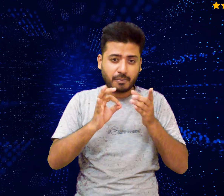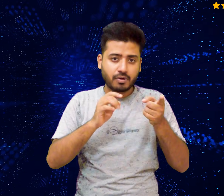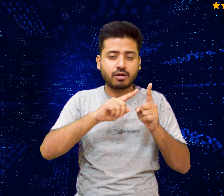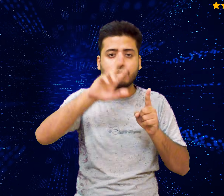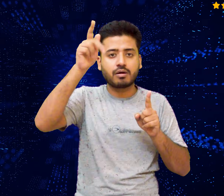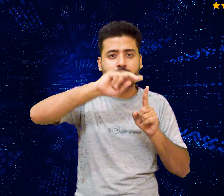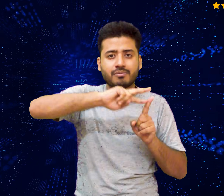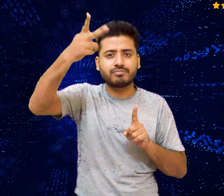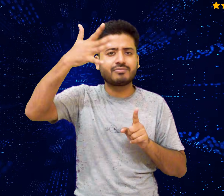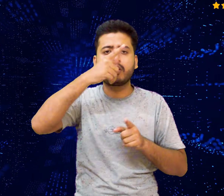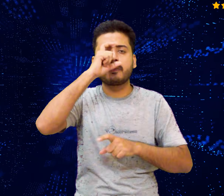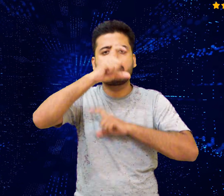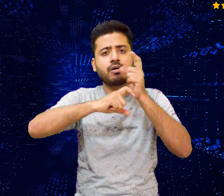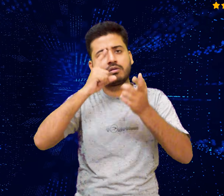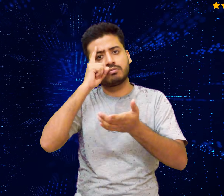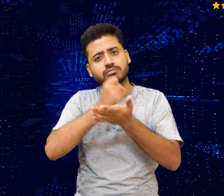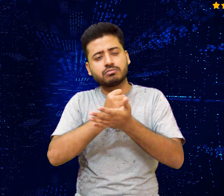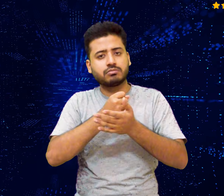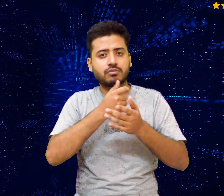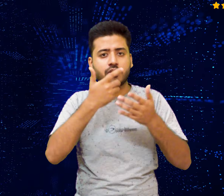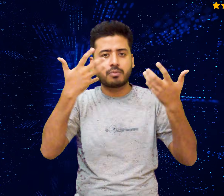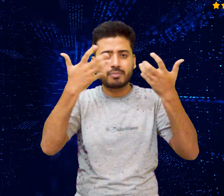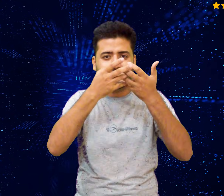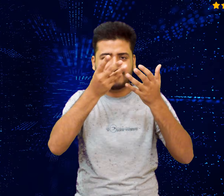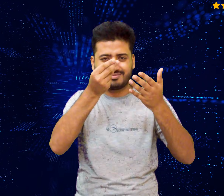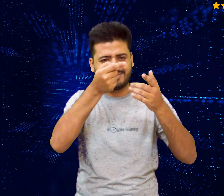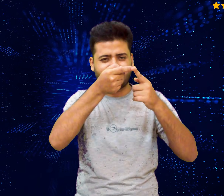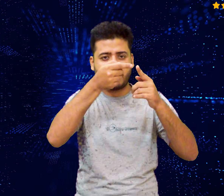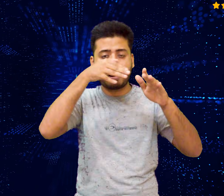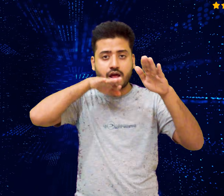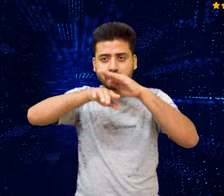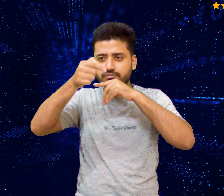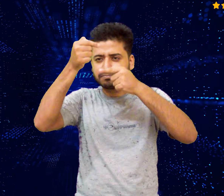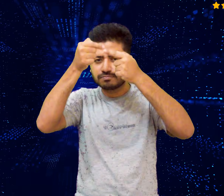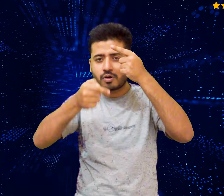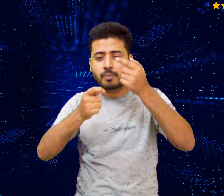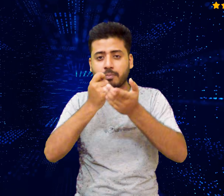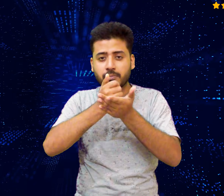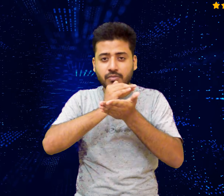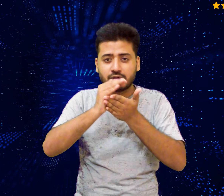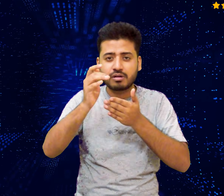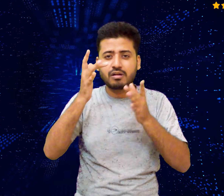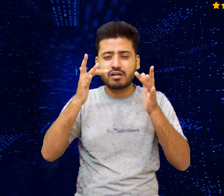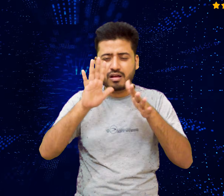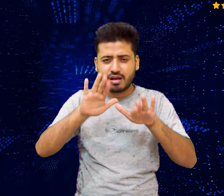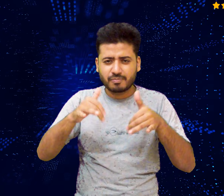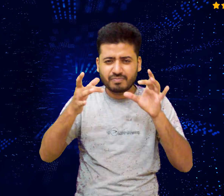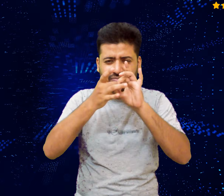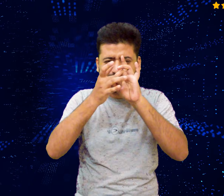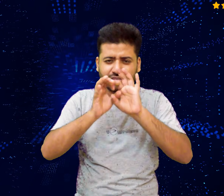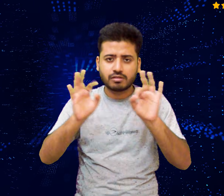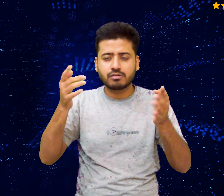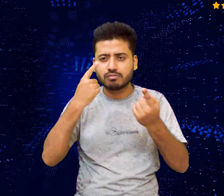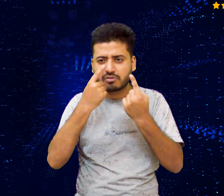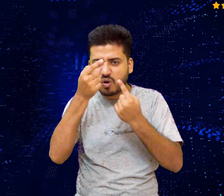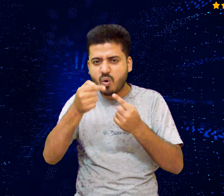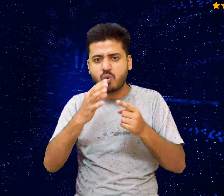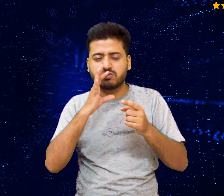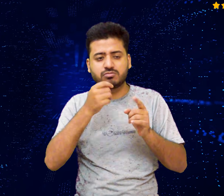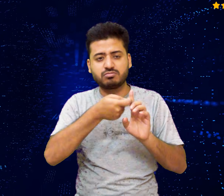may be attempting to access your accounts. Notifications from your carrier. Some mobile carriers send alerts when a SIM swap request is